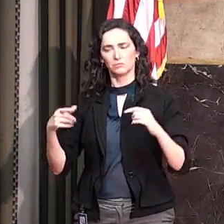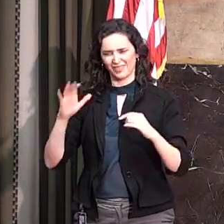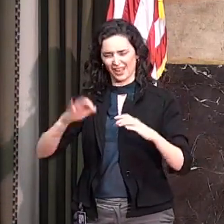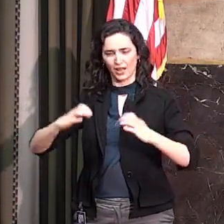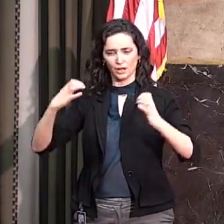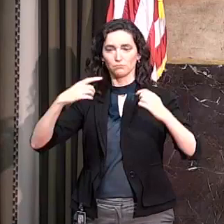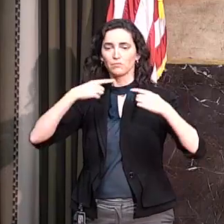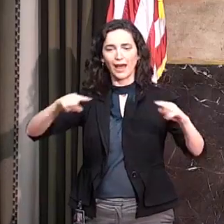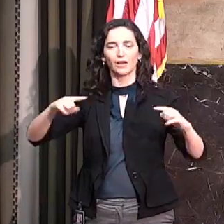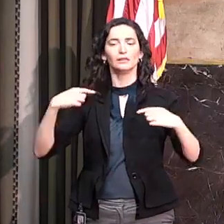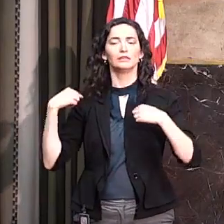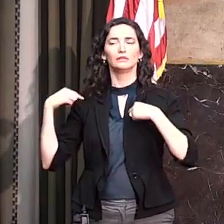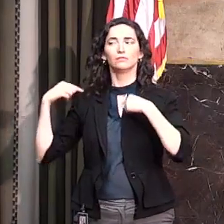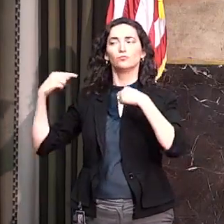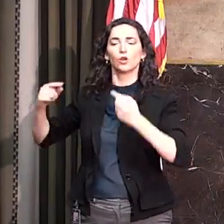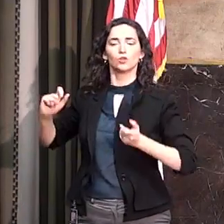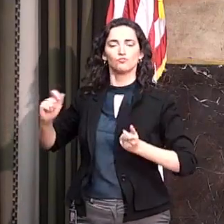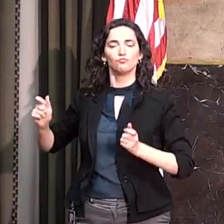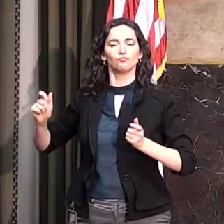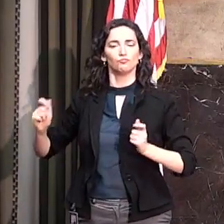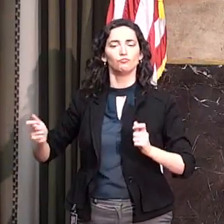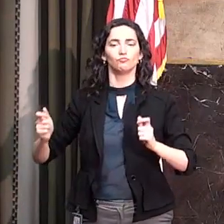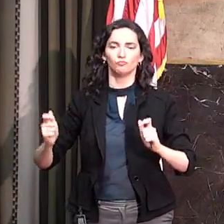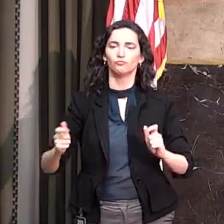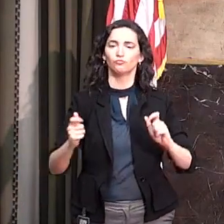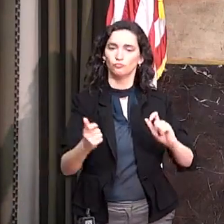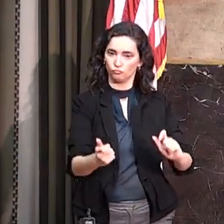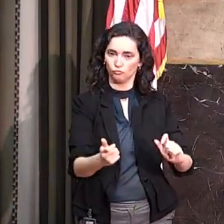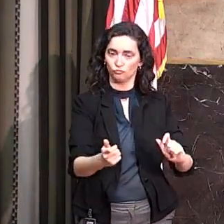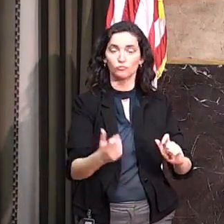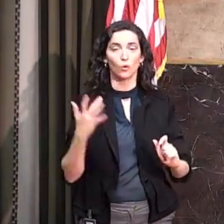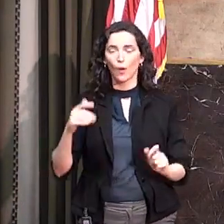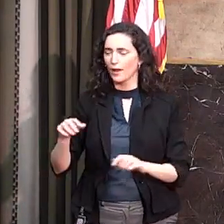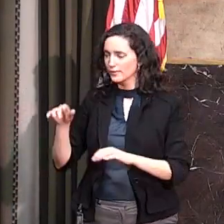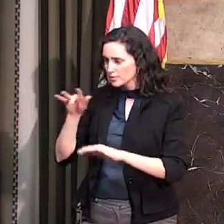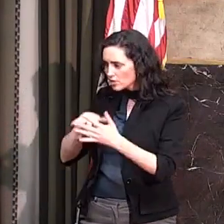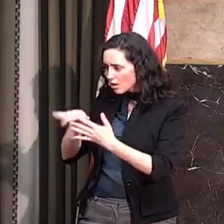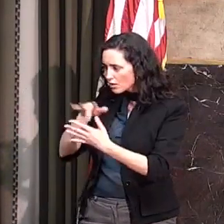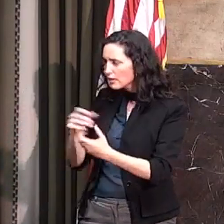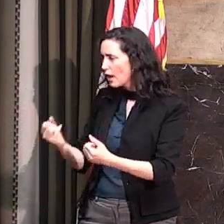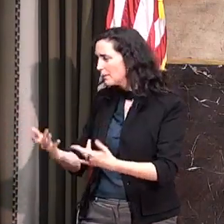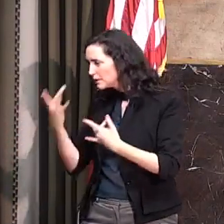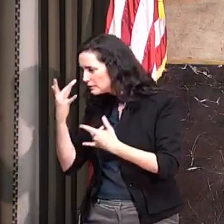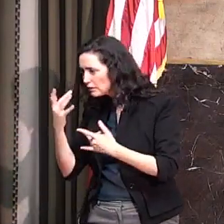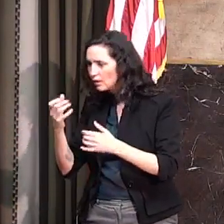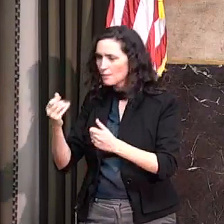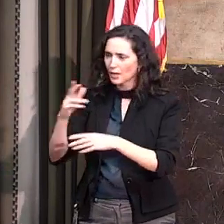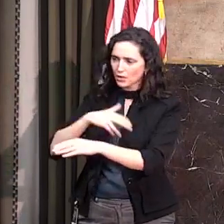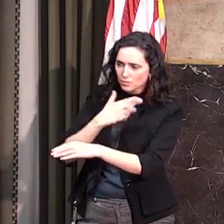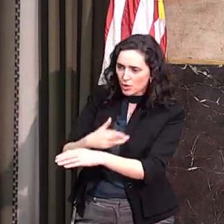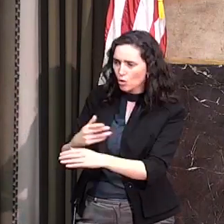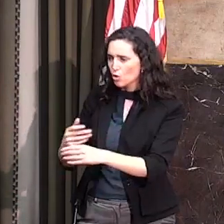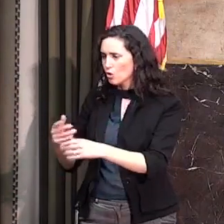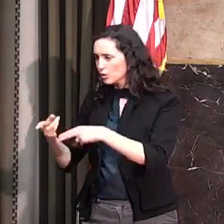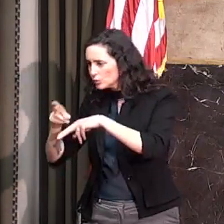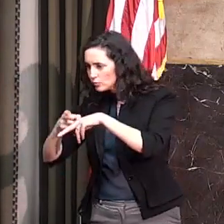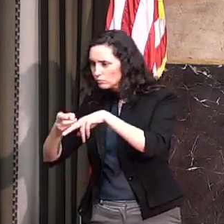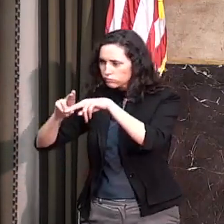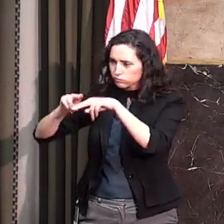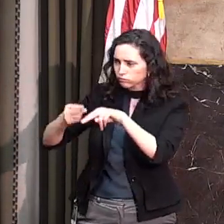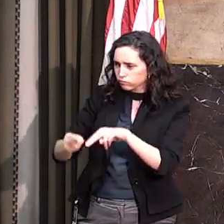time. And that changes as our cases rise or fall, hospitalizations rise and fall